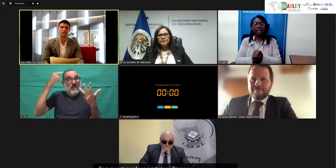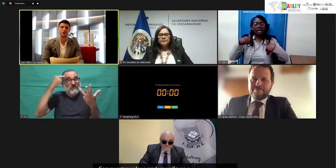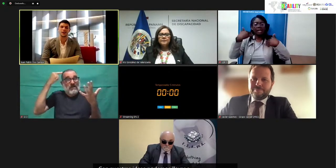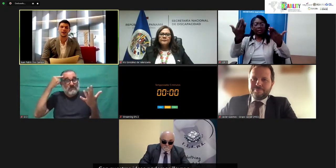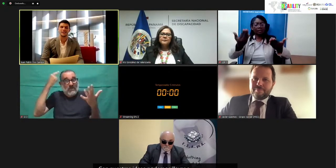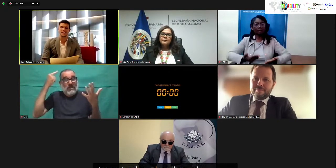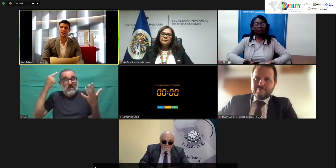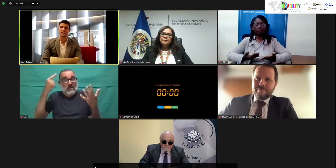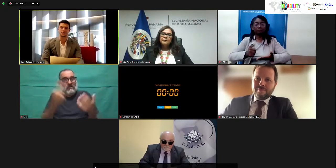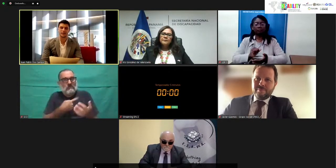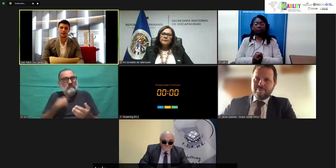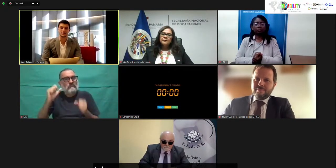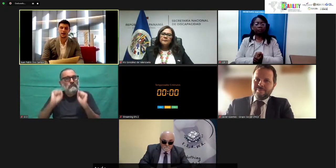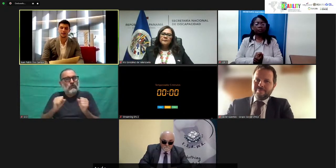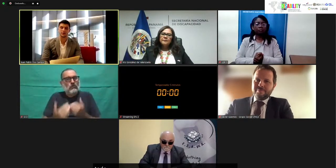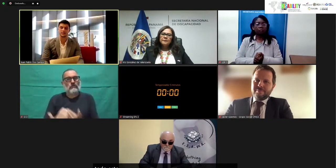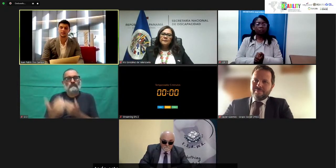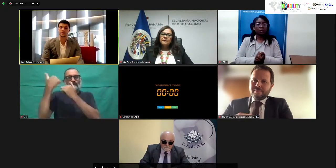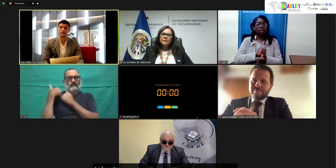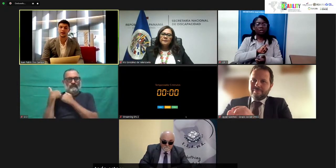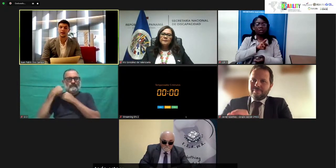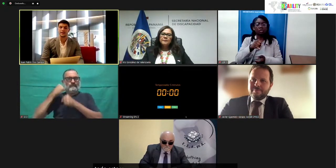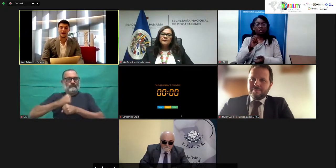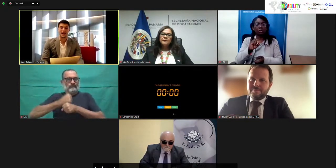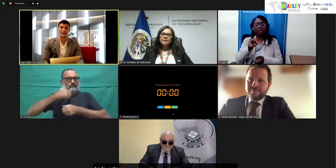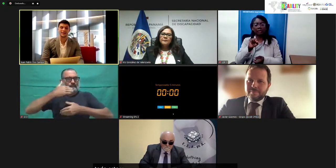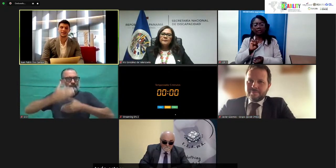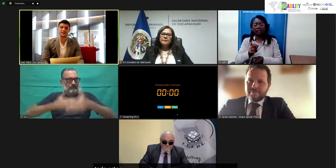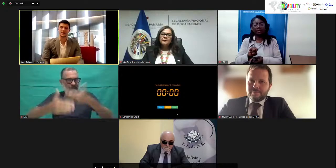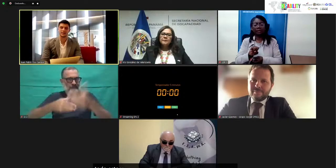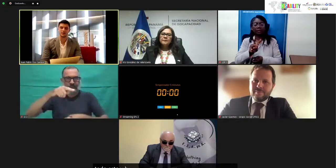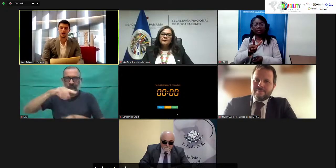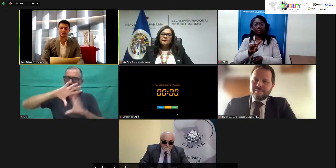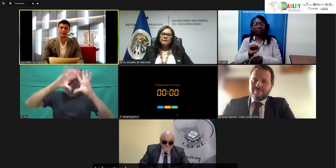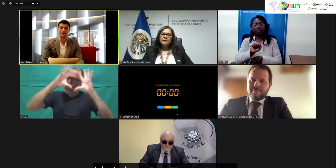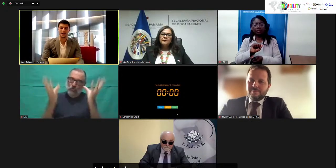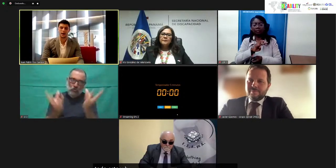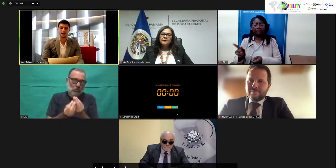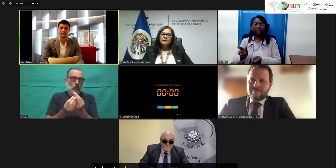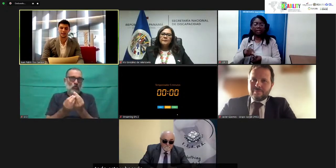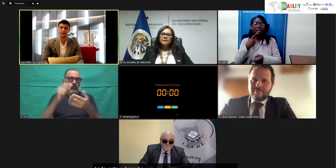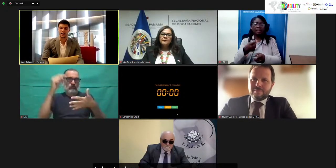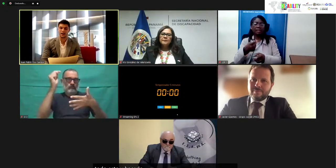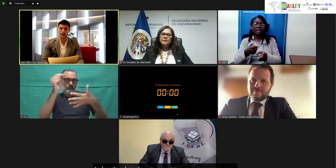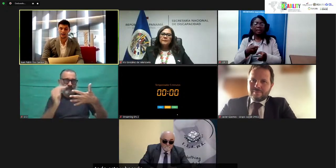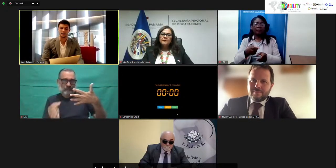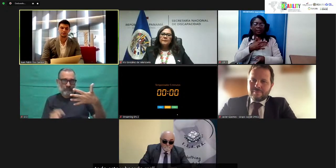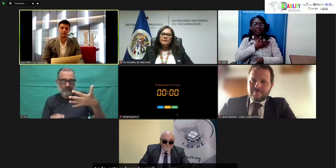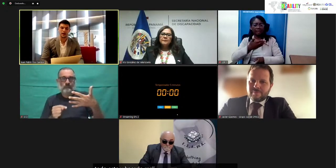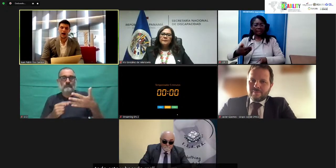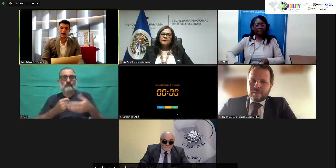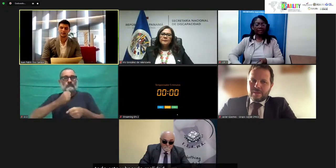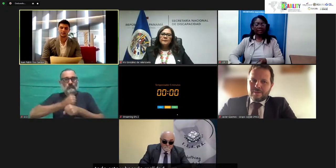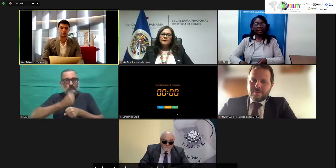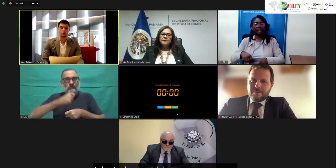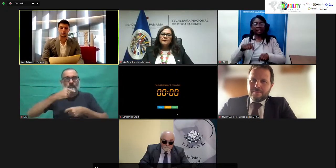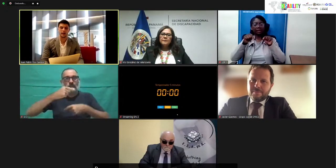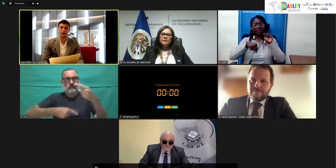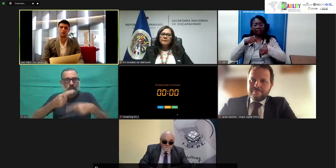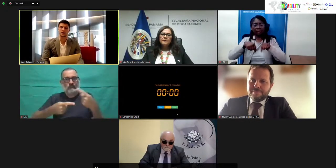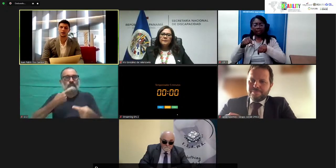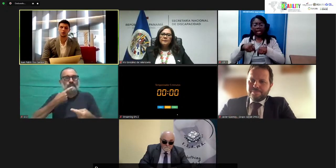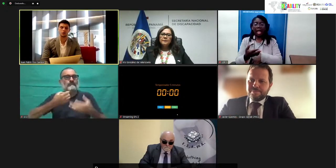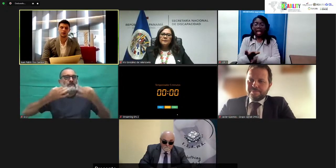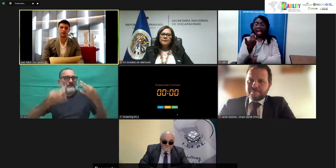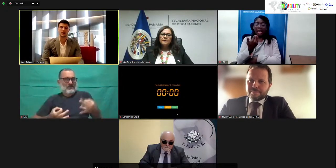point where we are going to introduce mr janice wardakistanis president a chair of the